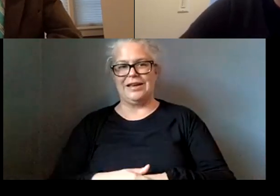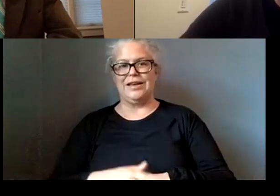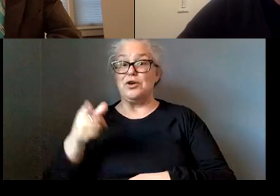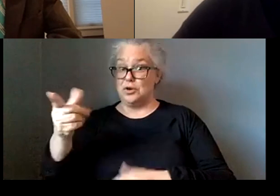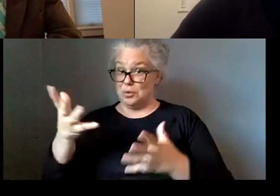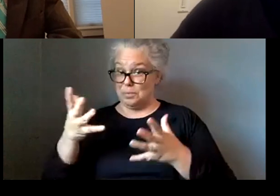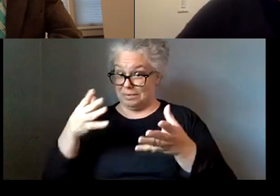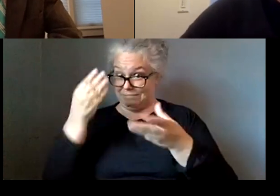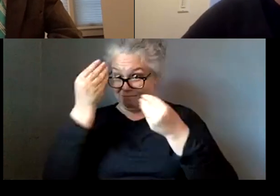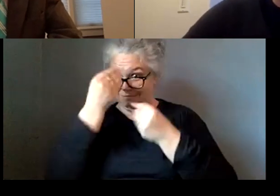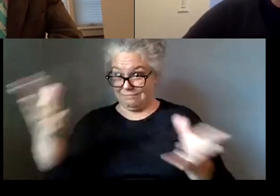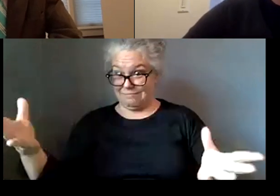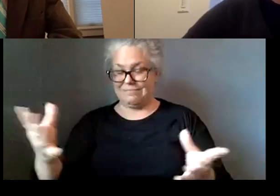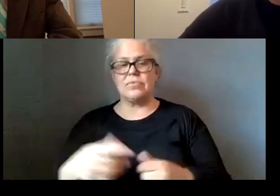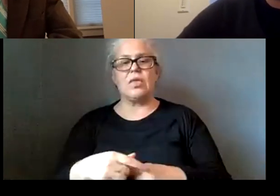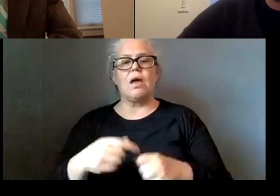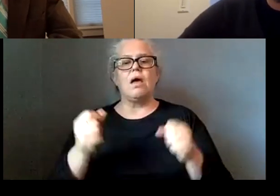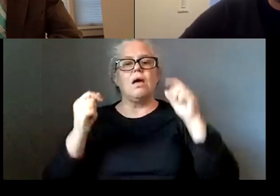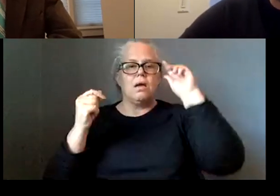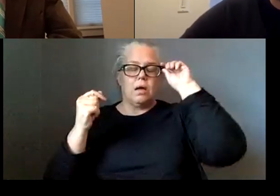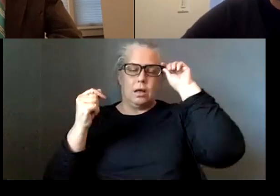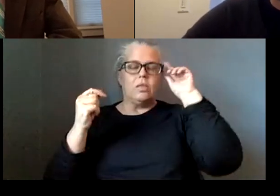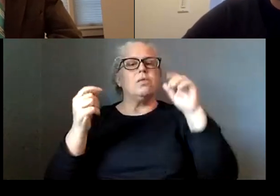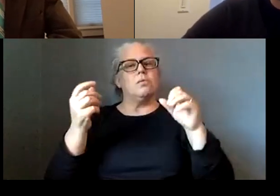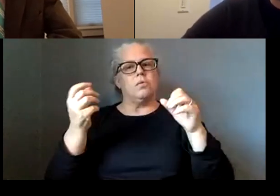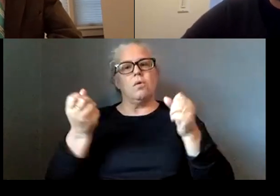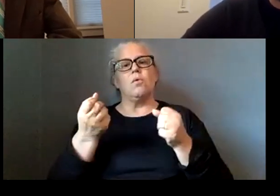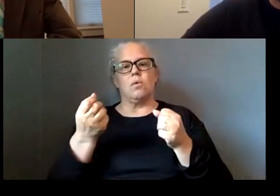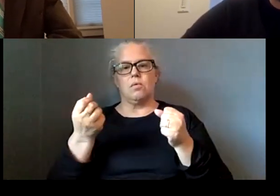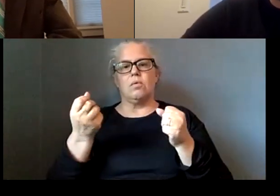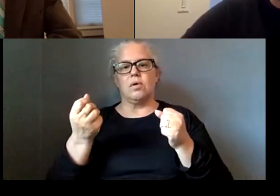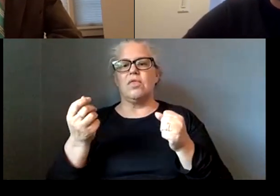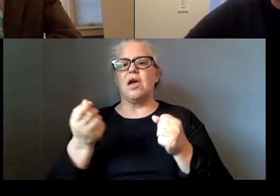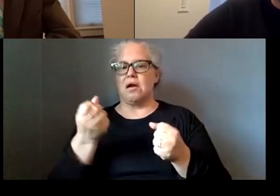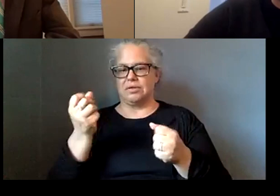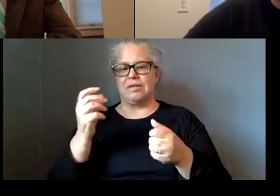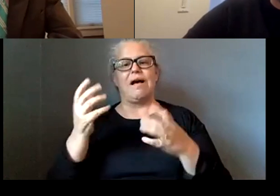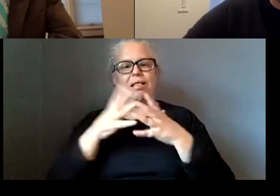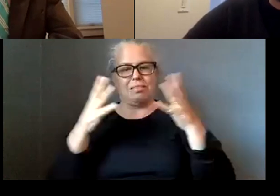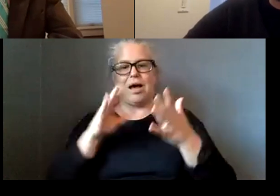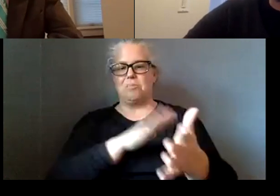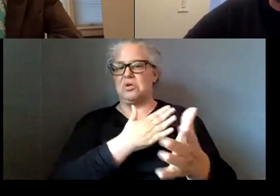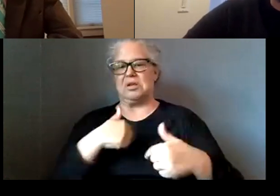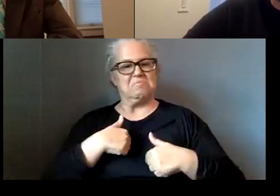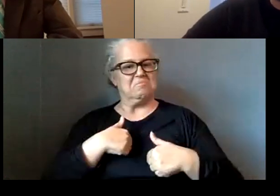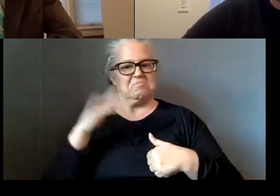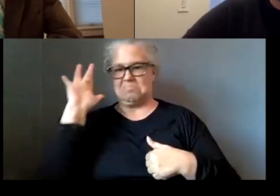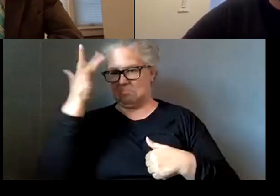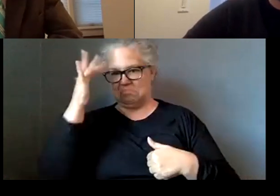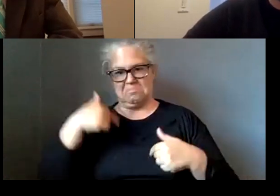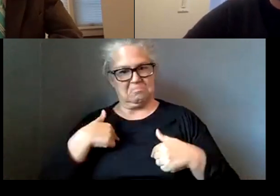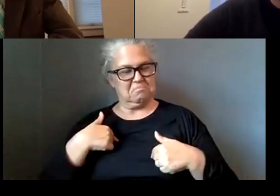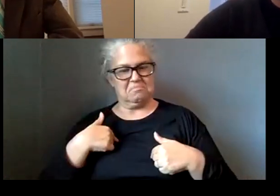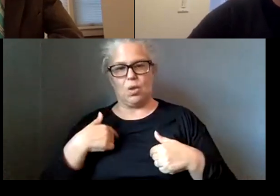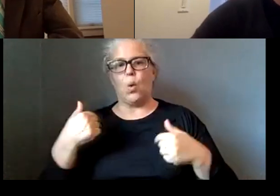that? Yeah, there are a number of performers that I can't stand to hear. Having heard a lot, we had an